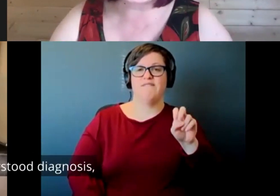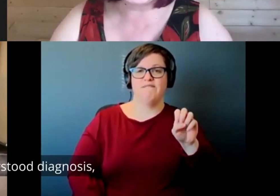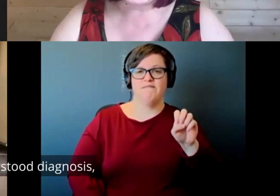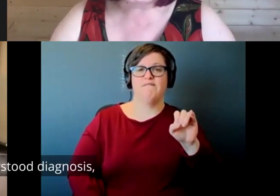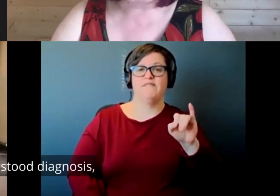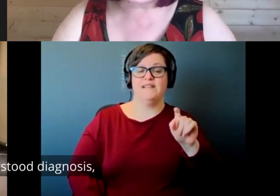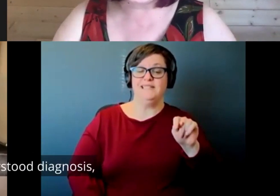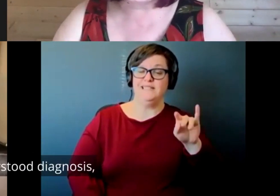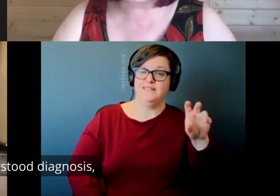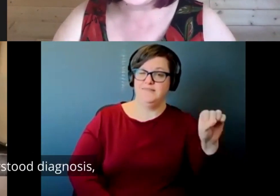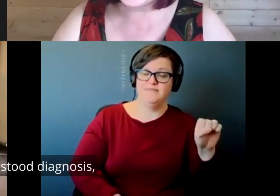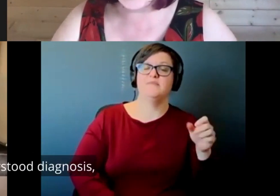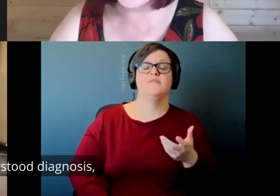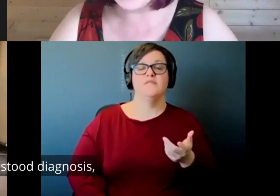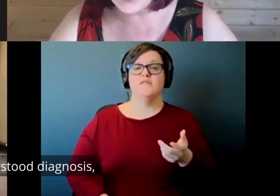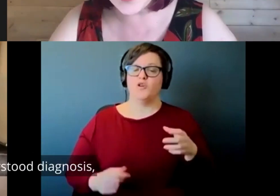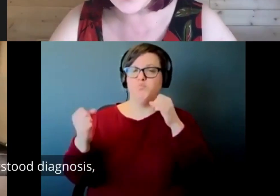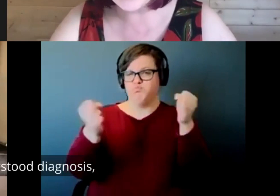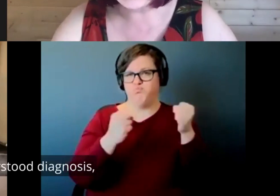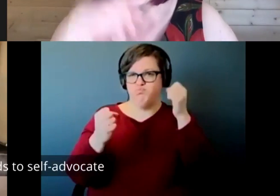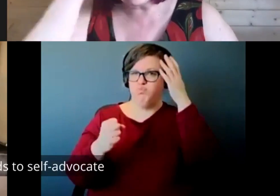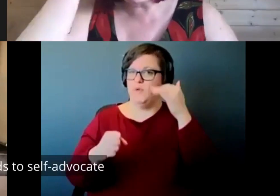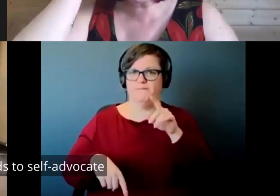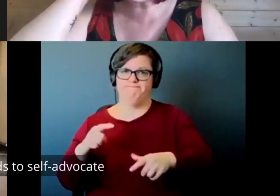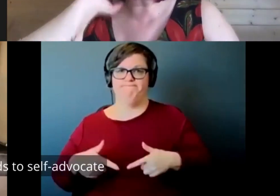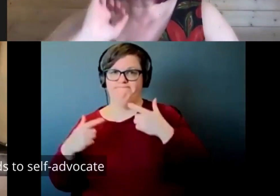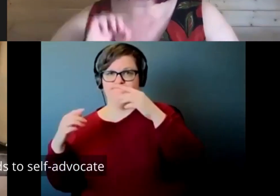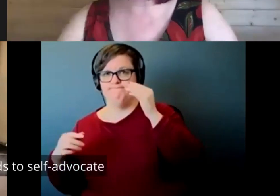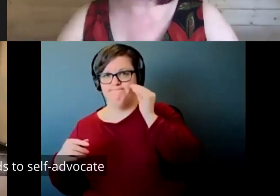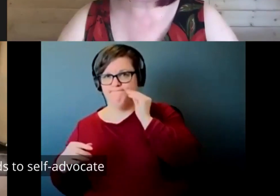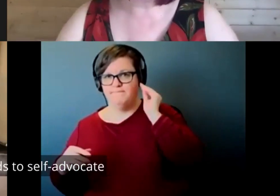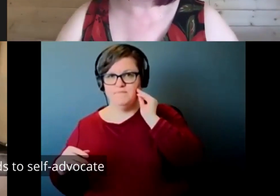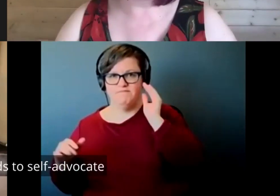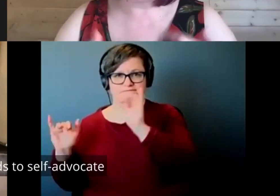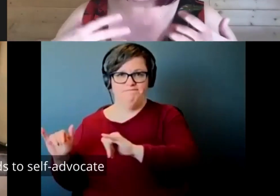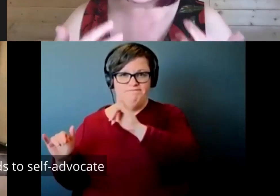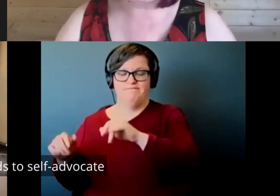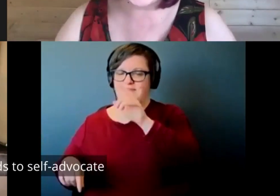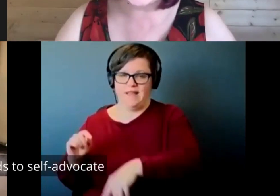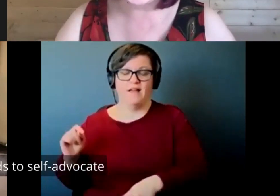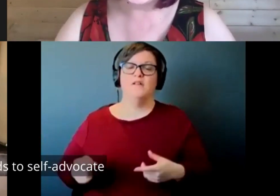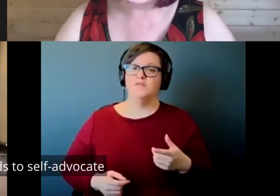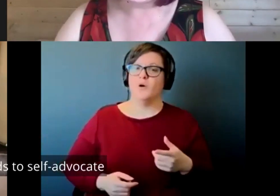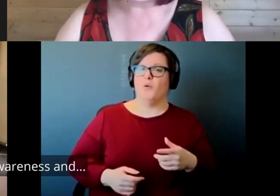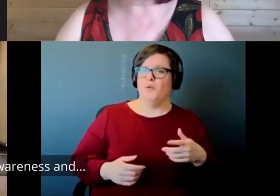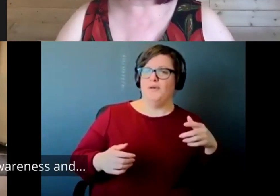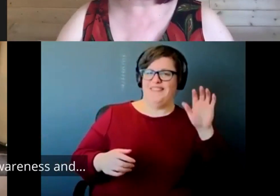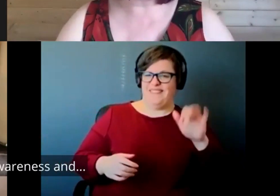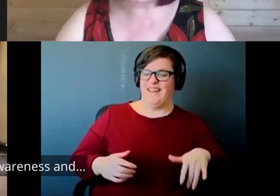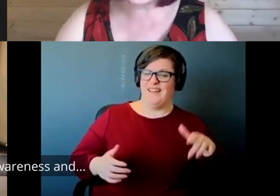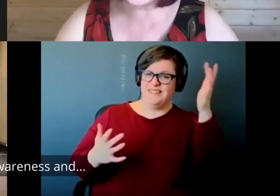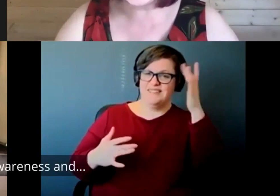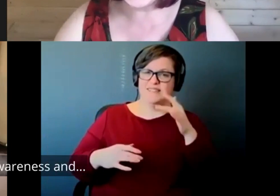unrecognized and misunderstood diagnosis, her work intends to self advocate and